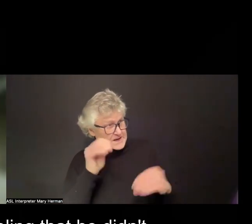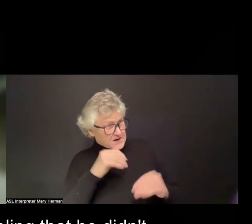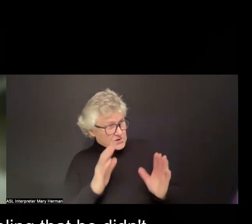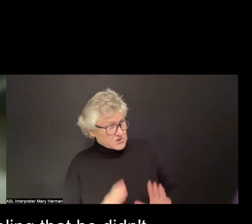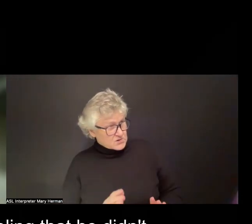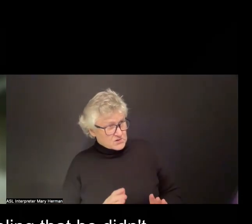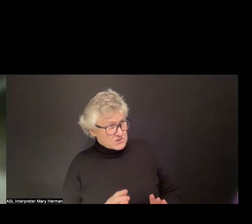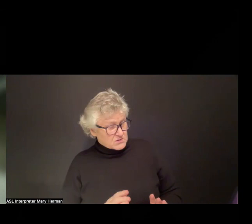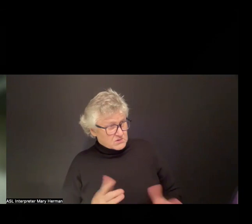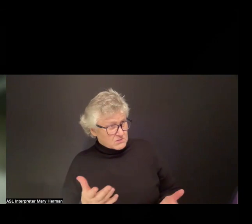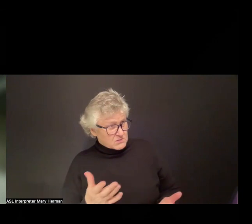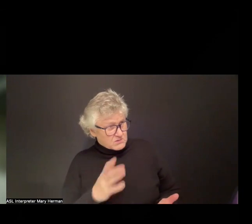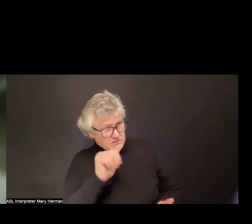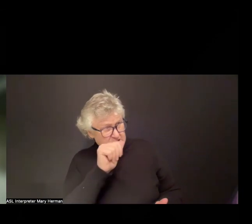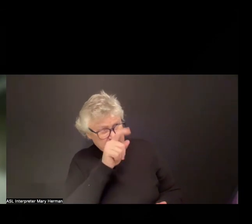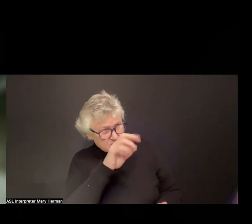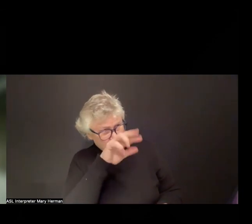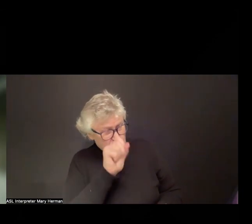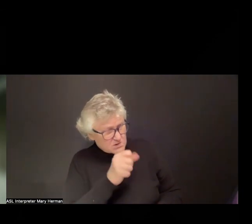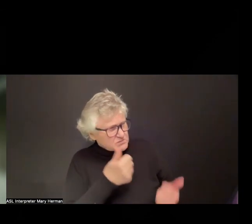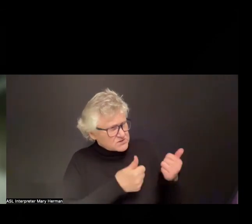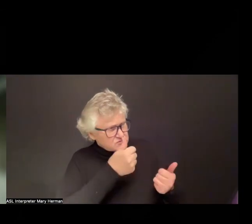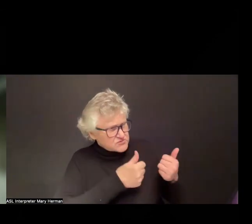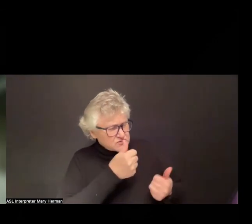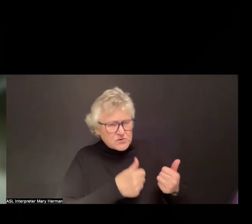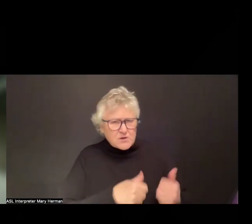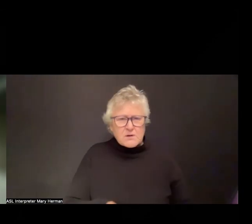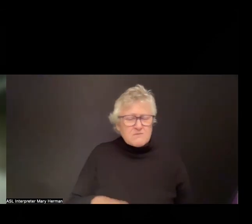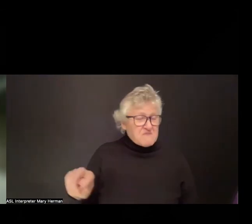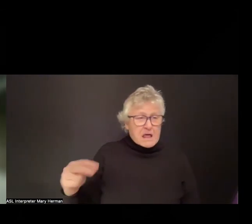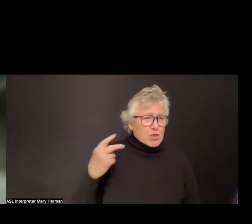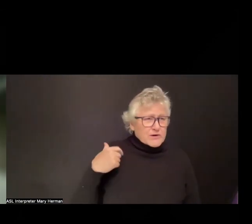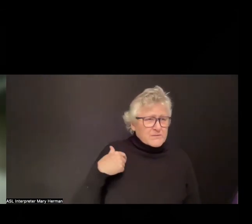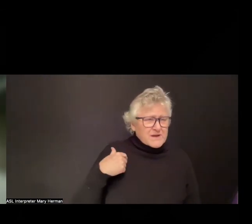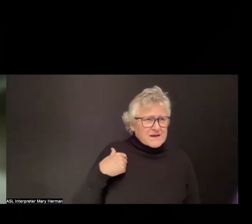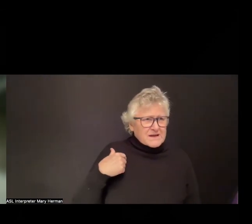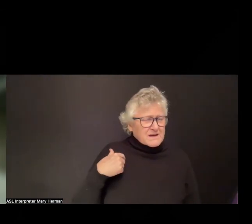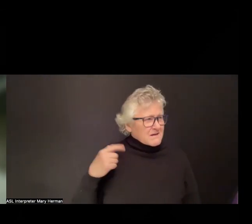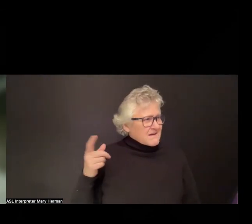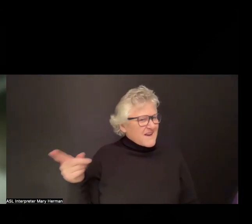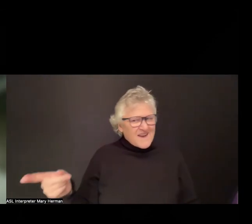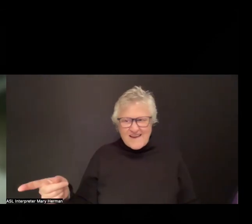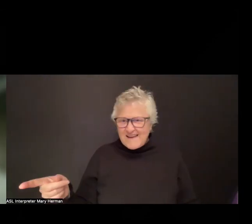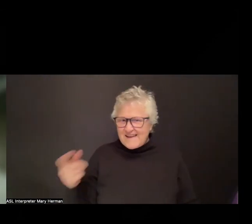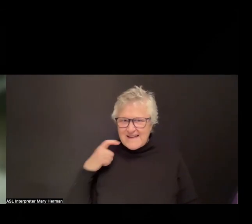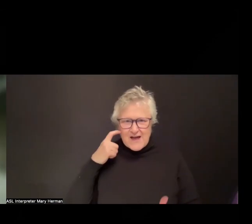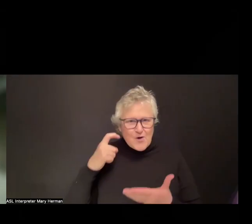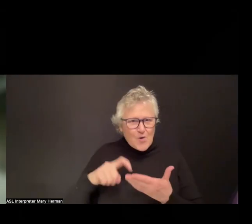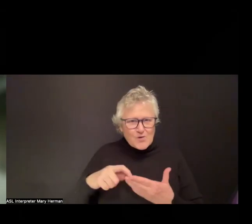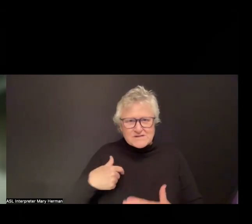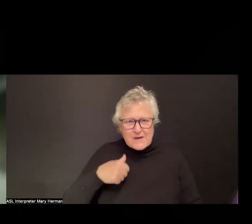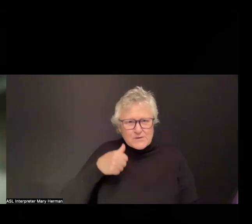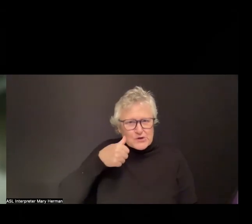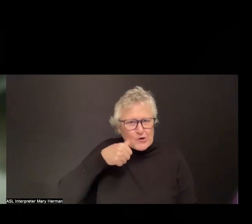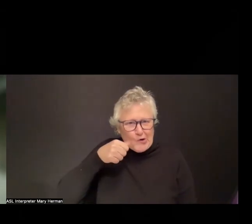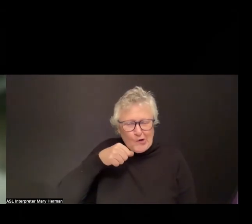that he didn't look at me twice. Did he not see I was a girl? Could he not hear it in my voice? Was I not as much the coquette as Mrs.